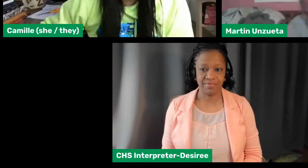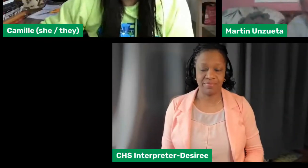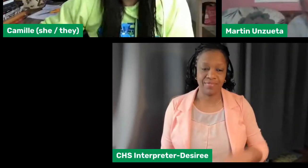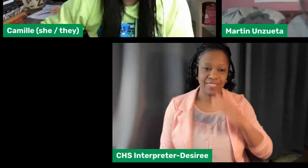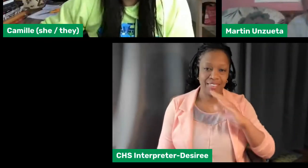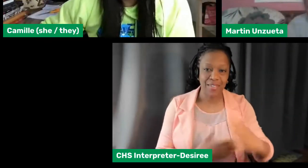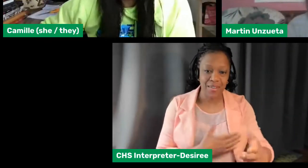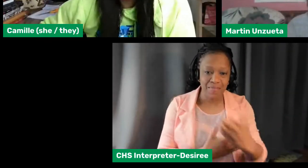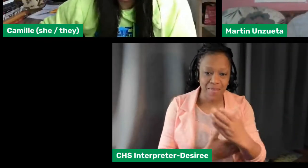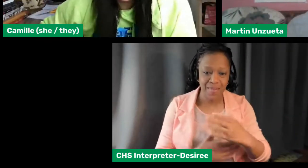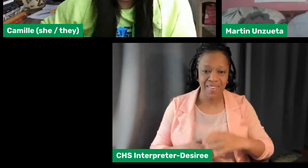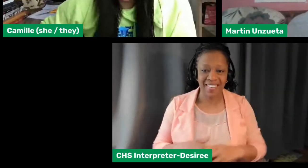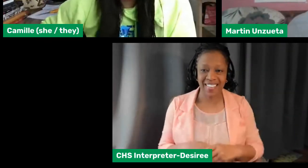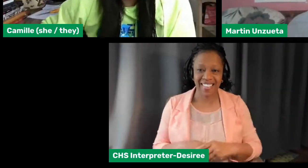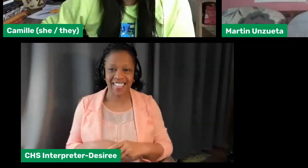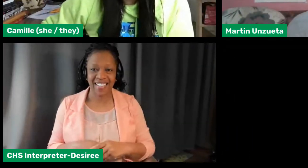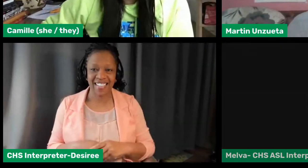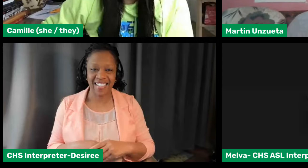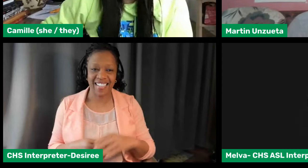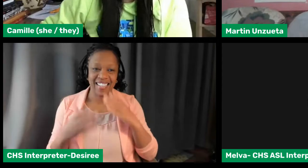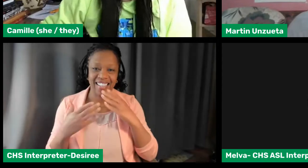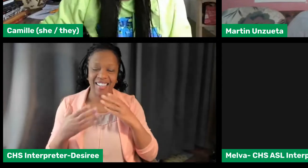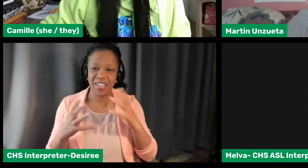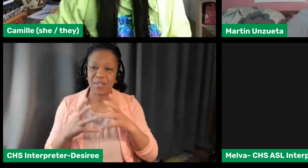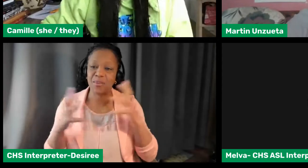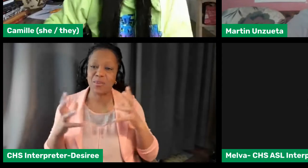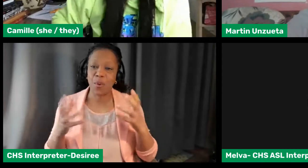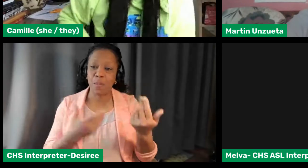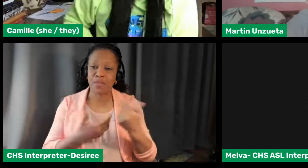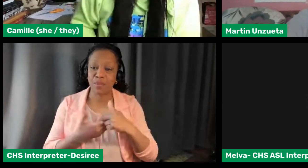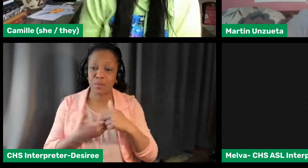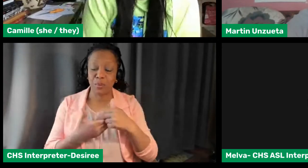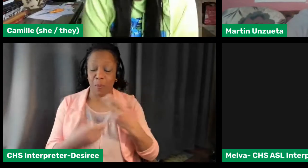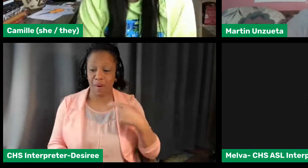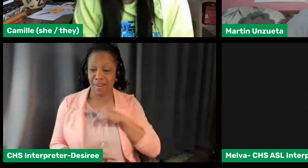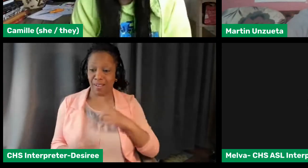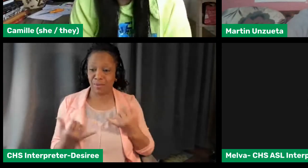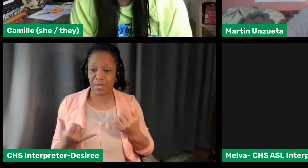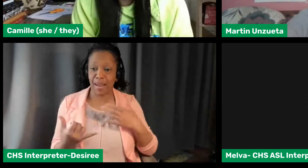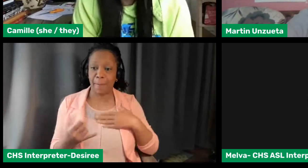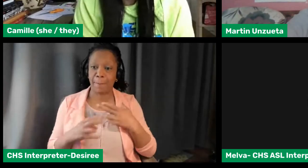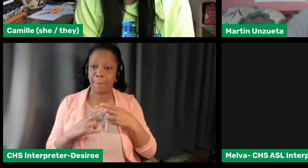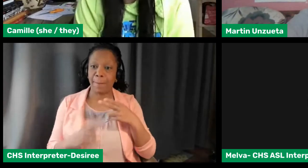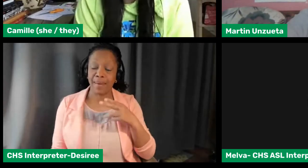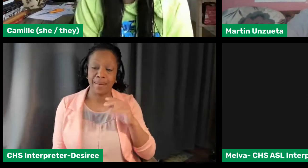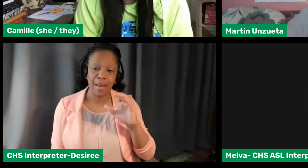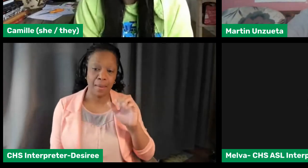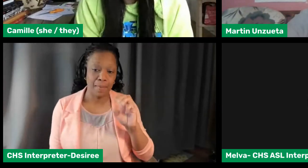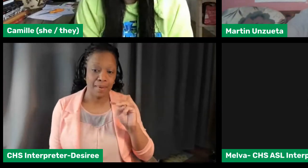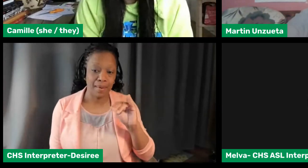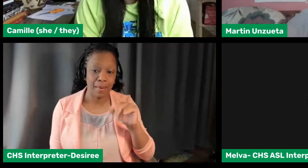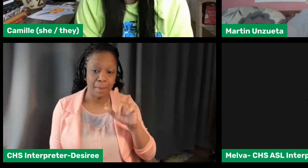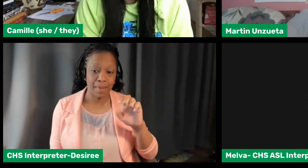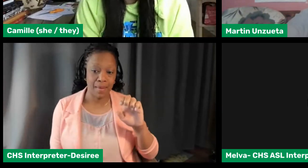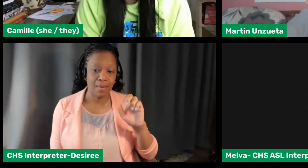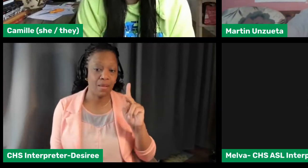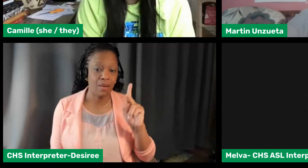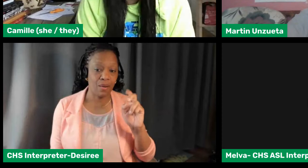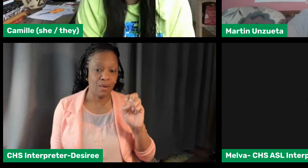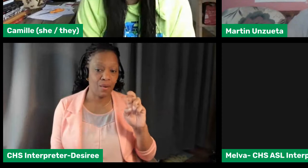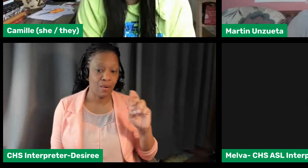Good morning. Thank you so much for joining us today. My name is Camille Kerr, and I